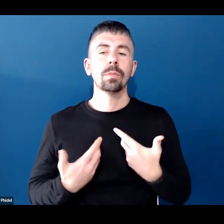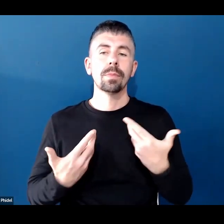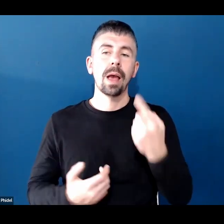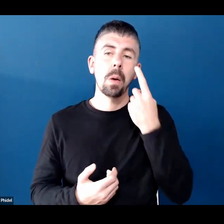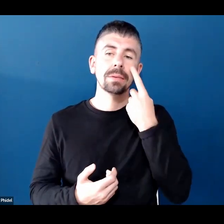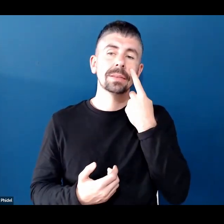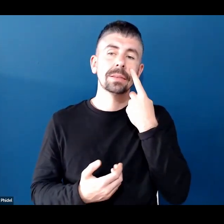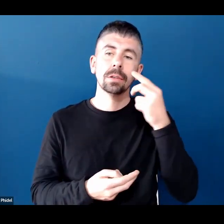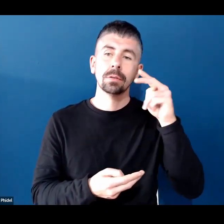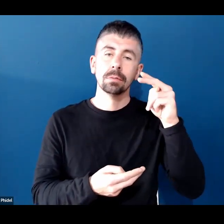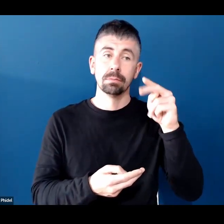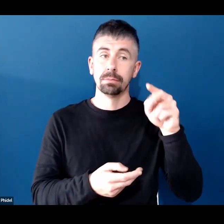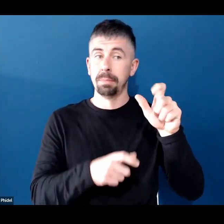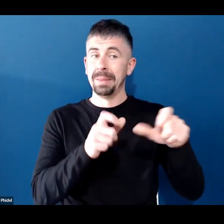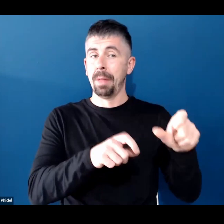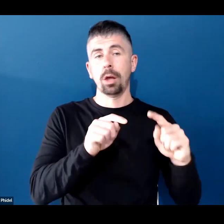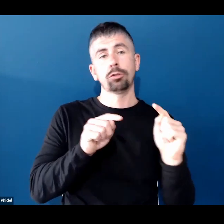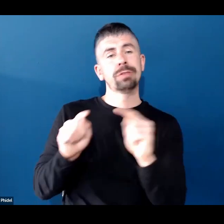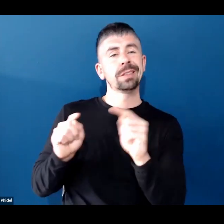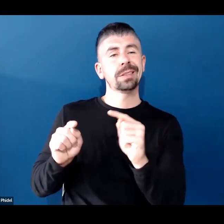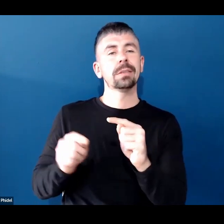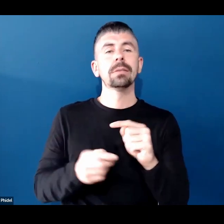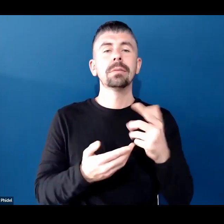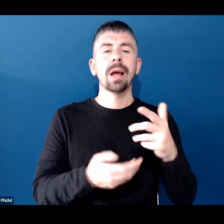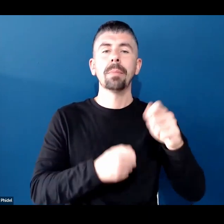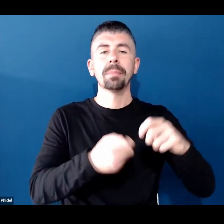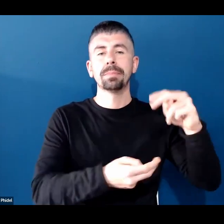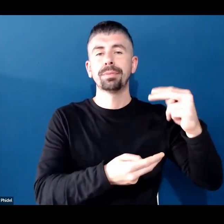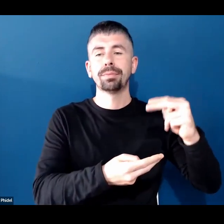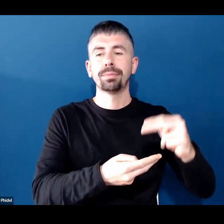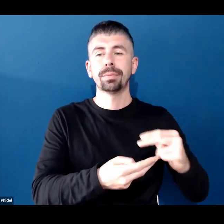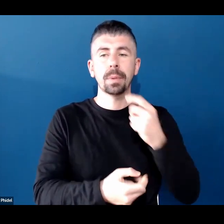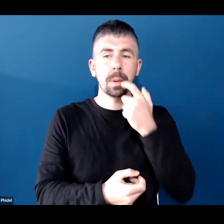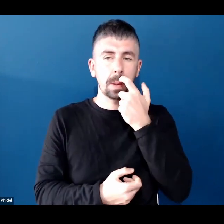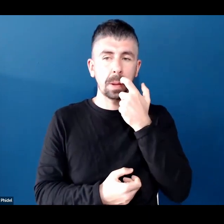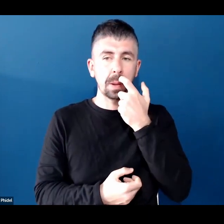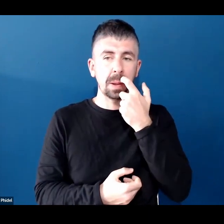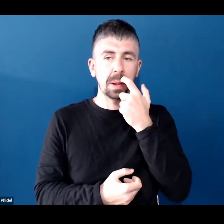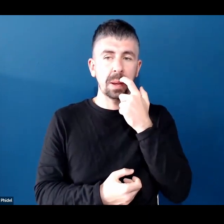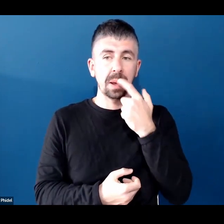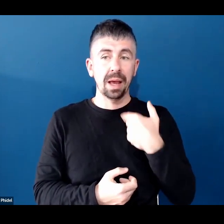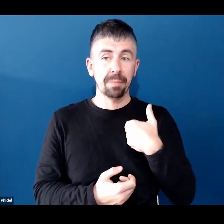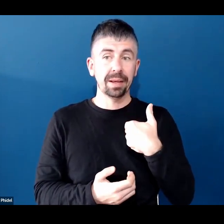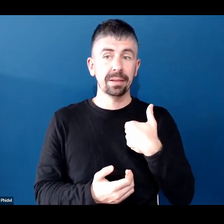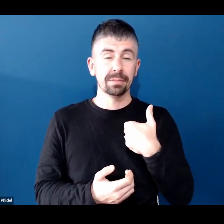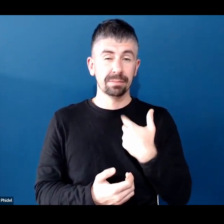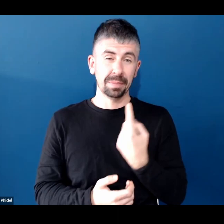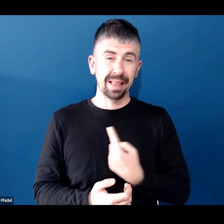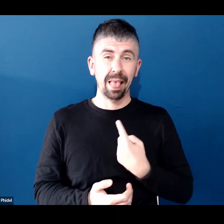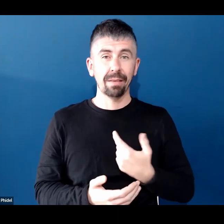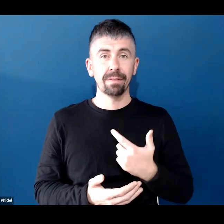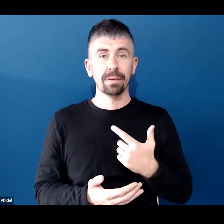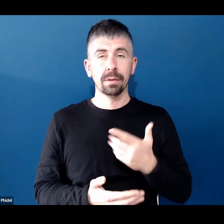them. So I've been doing several years of hardcore, like vigilante work of just going out there